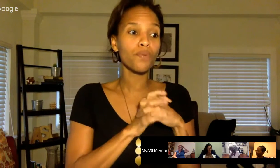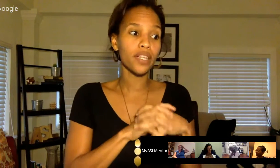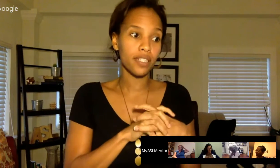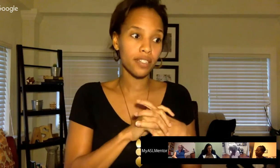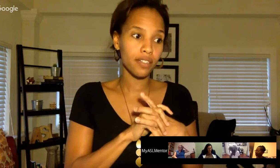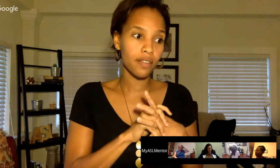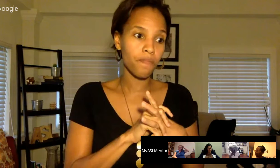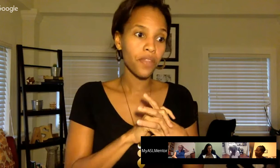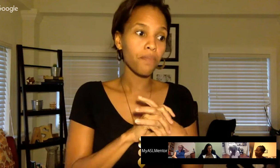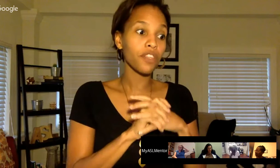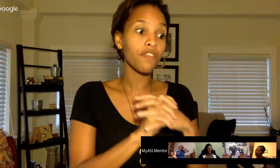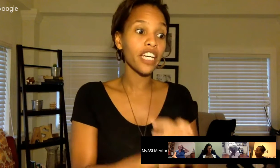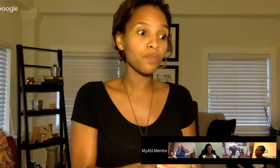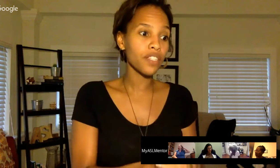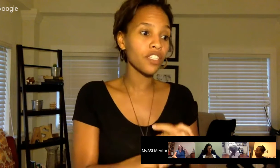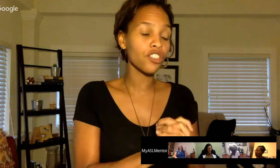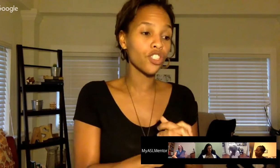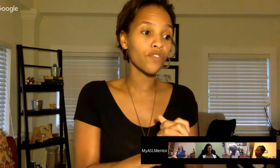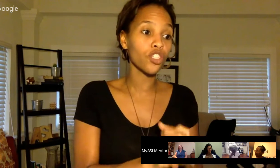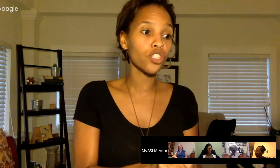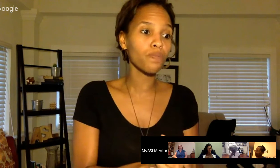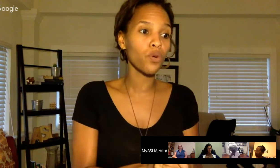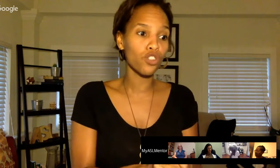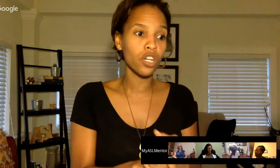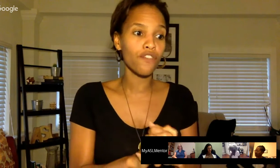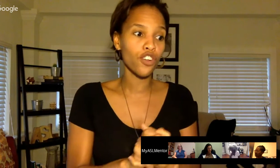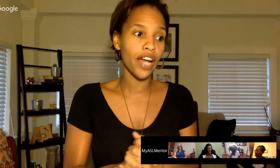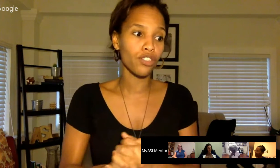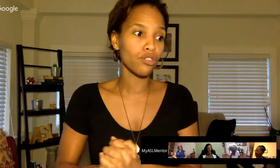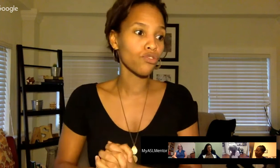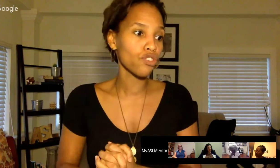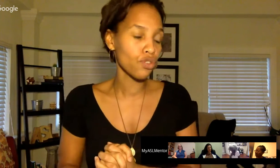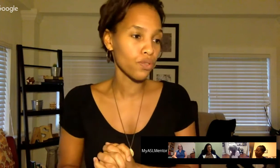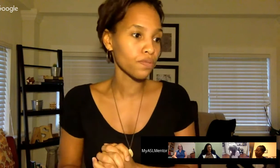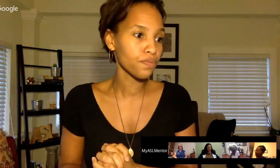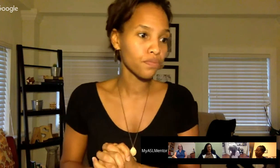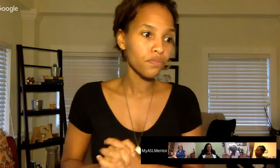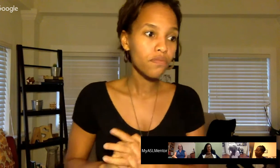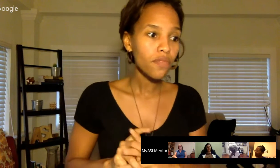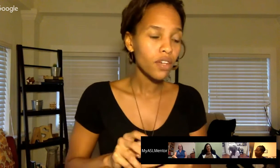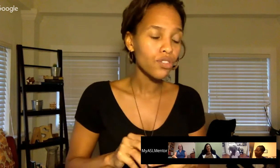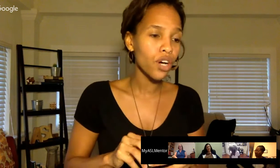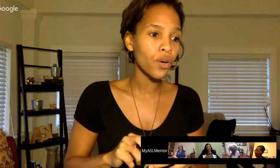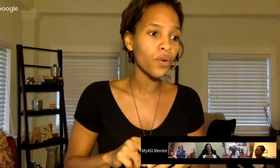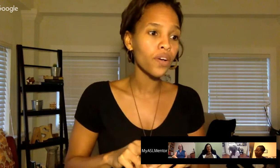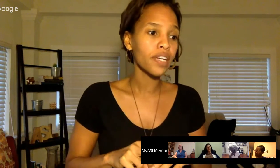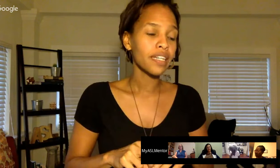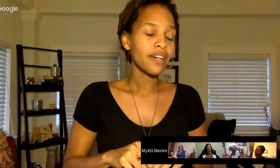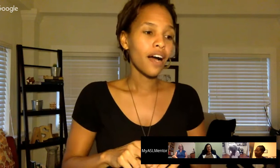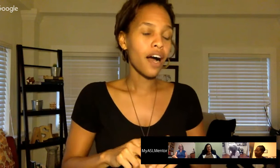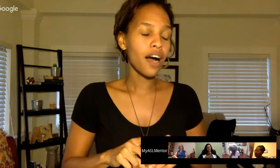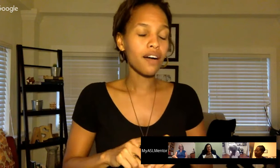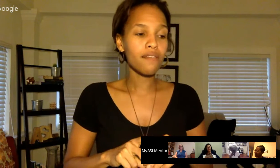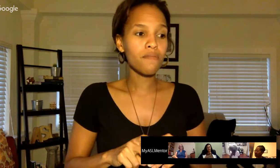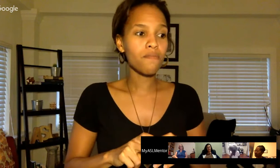to the president, but the vice president deserves a good portion of the gratitude too. So,